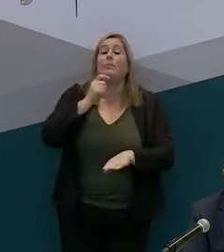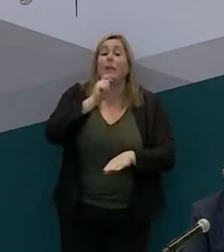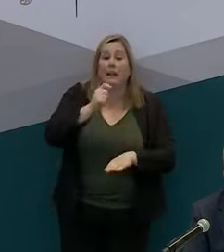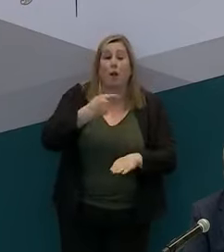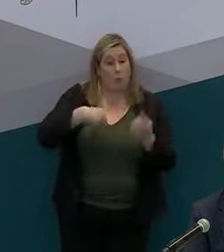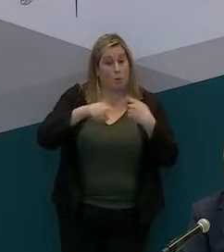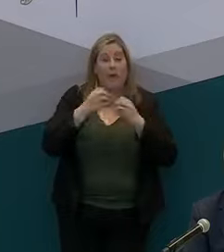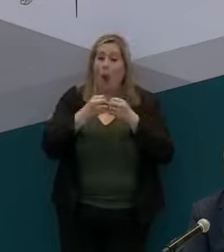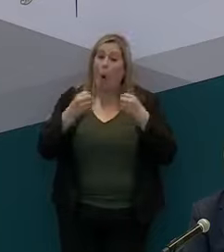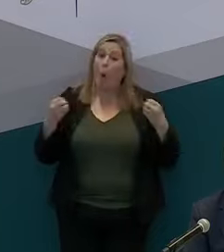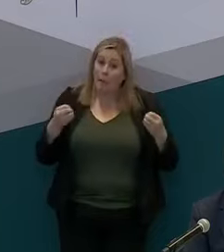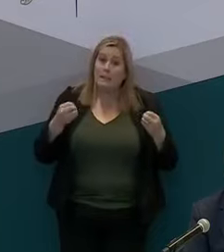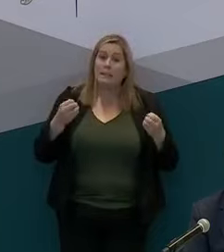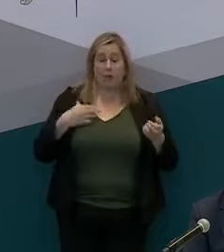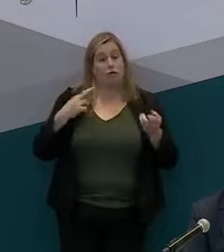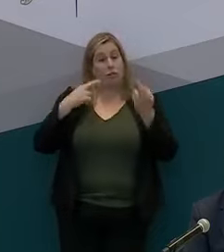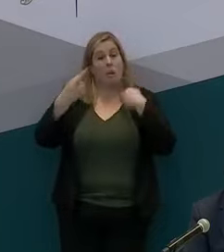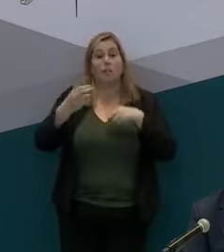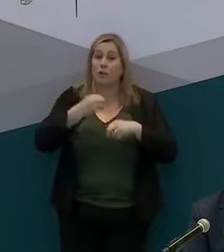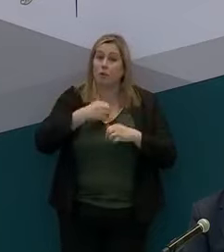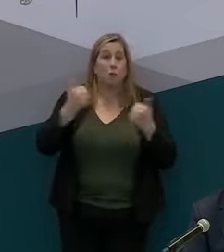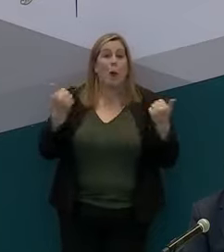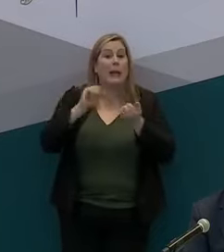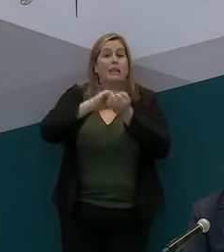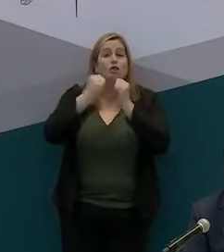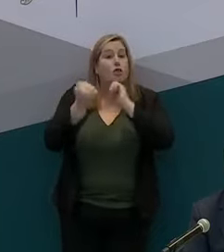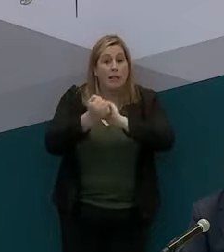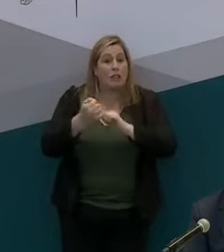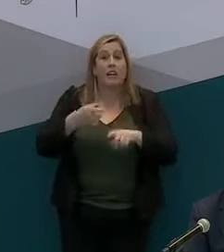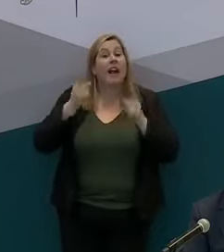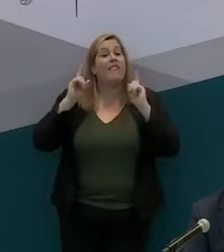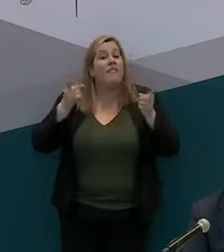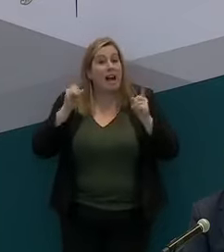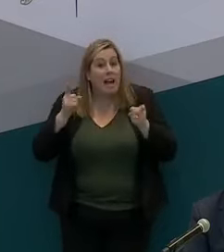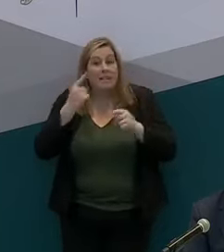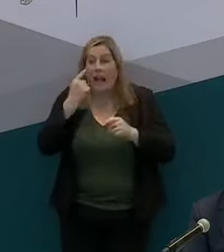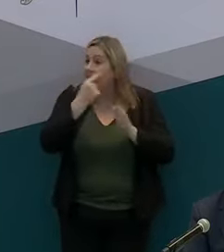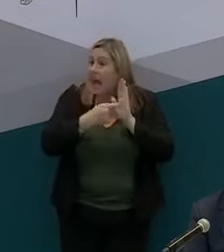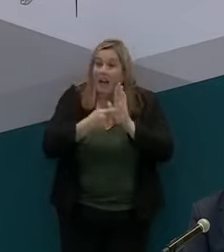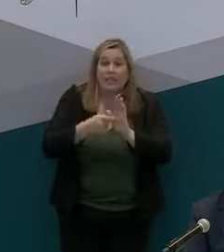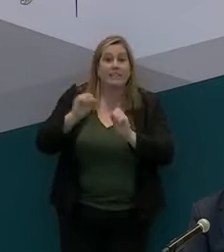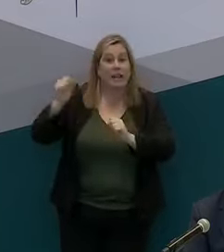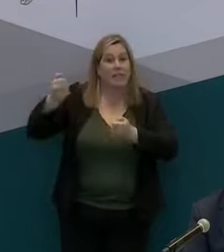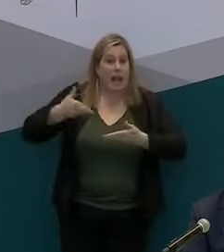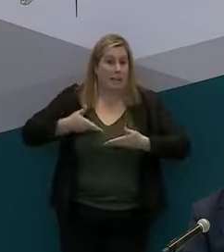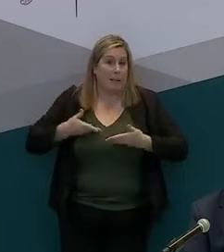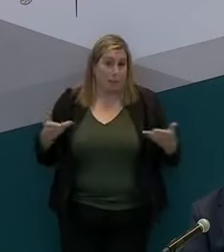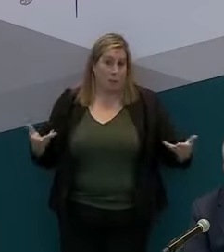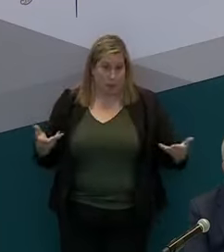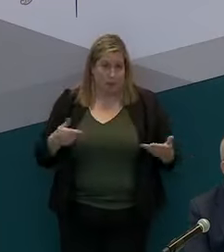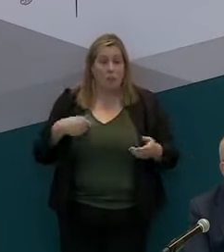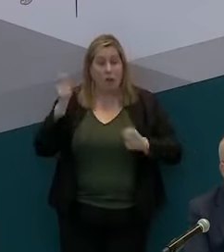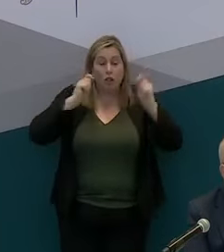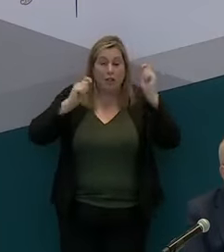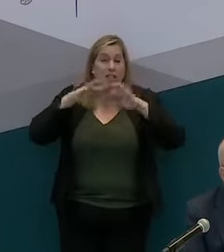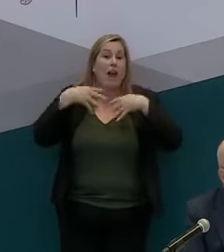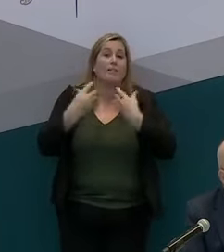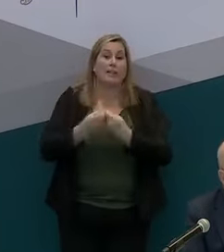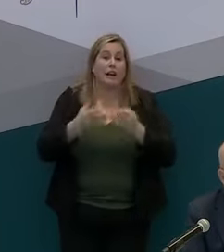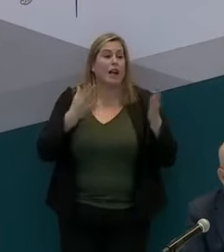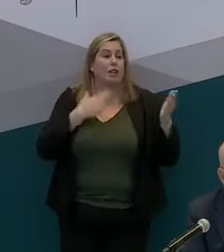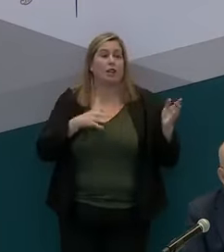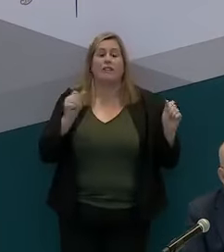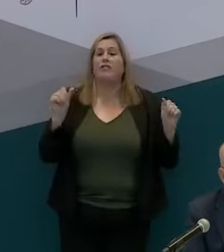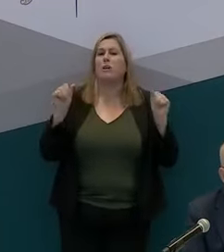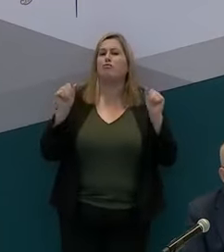and responsive, if you like, to changes in both advice and evidence that's available to us as we consider all of those things. And just very briefly, have you anything big